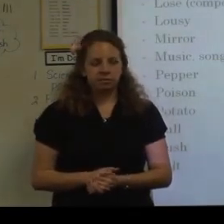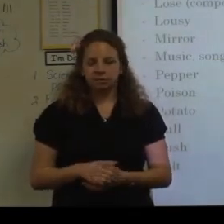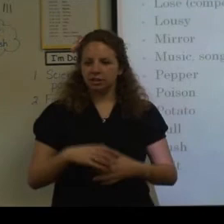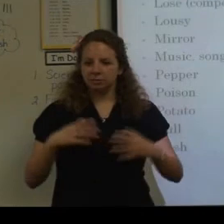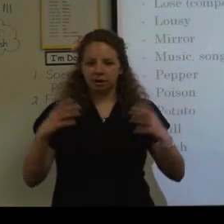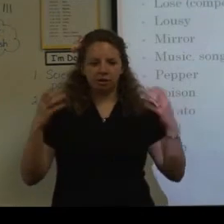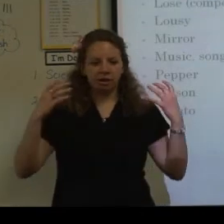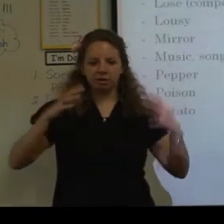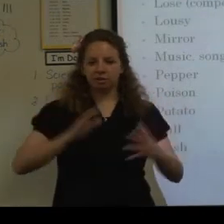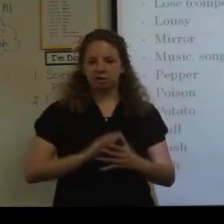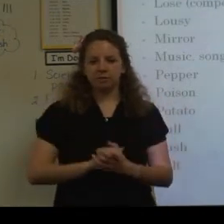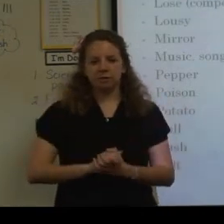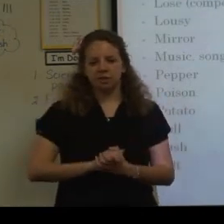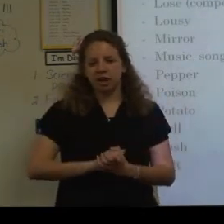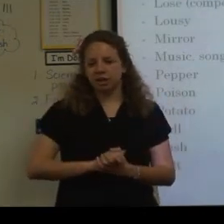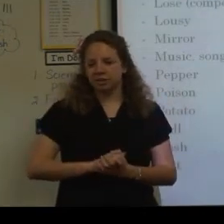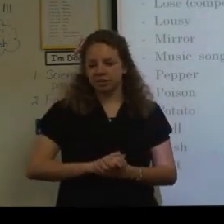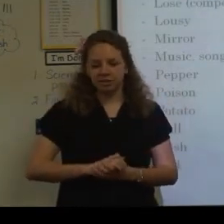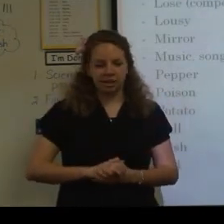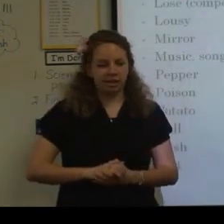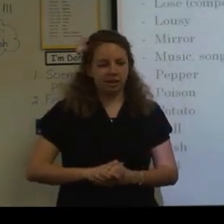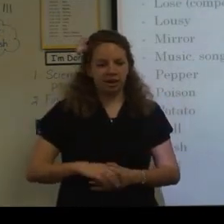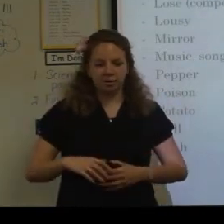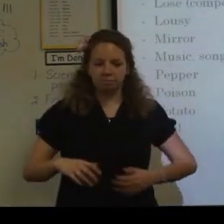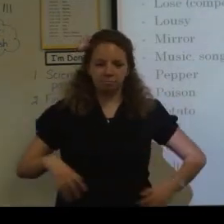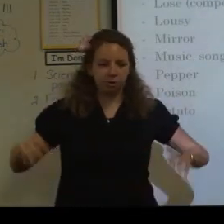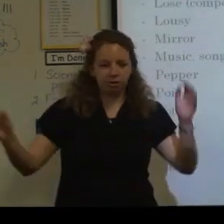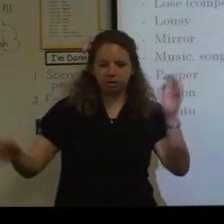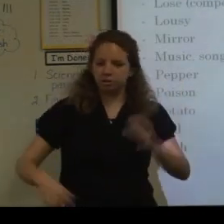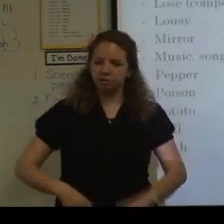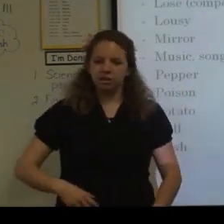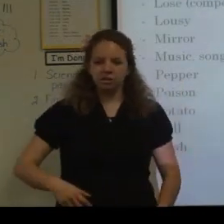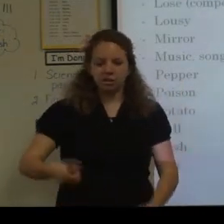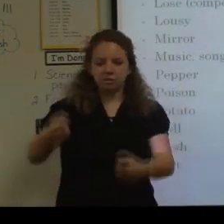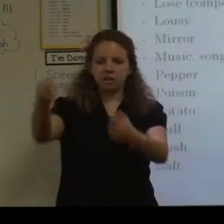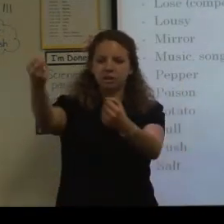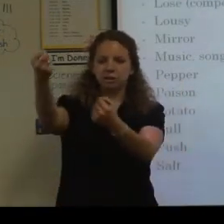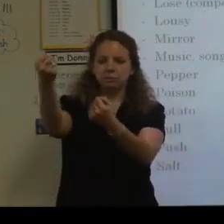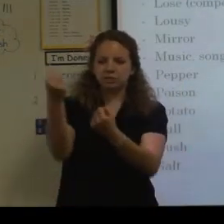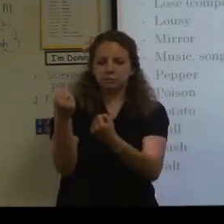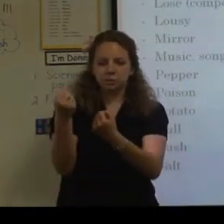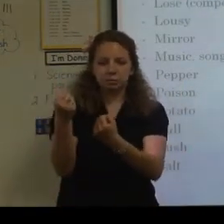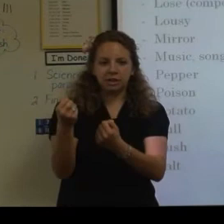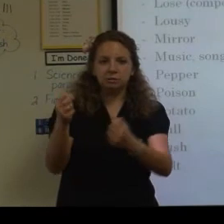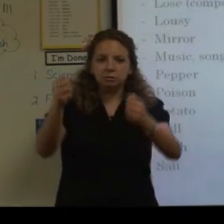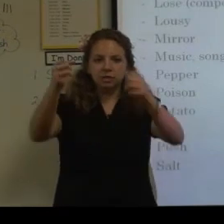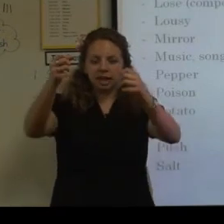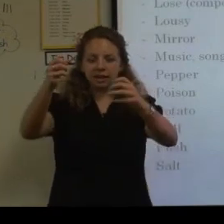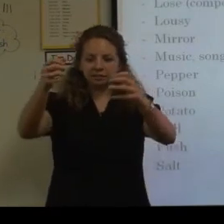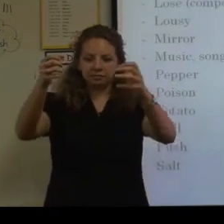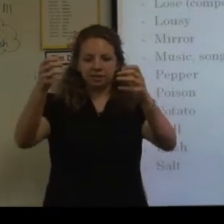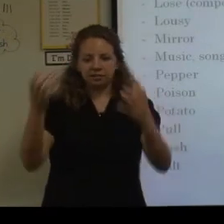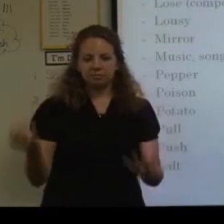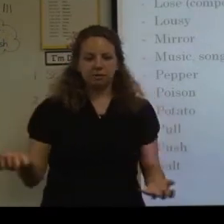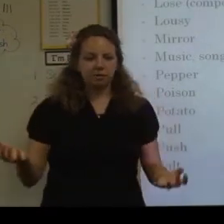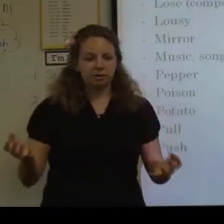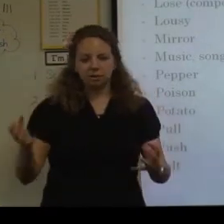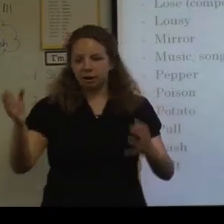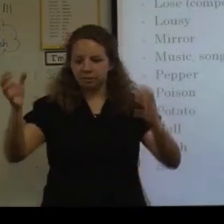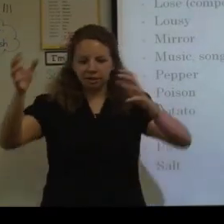you think about, okay, you're describing a child and they are pulling on you, then you might not use this one. You might use like, maybe they're grabbing like